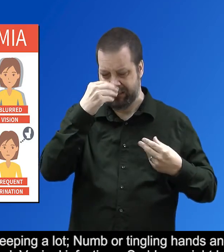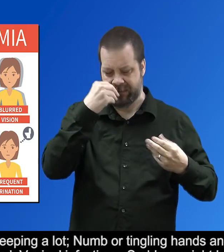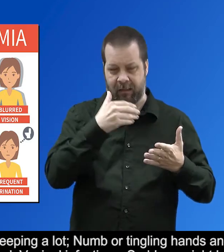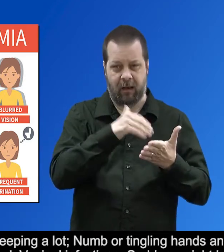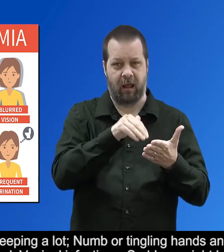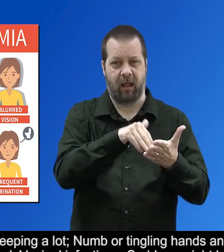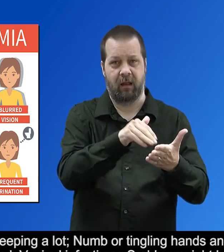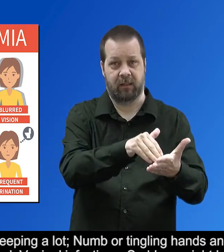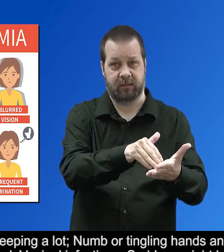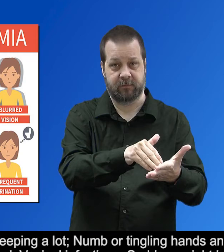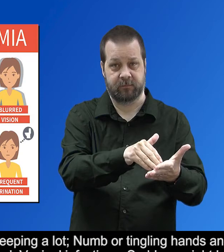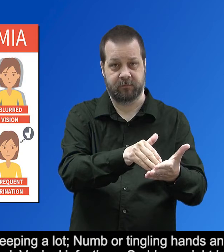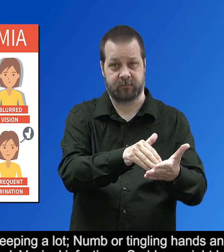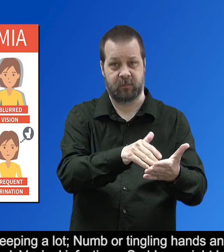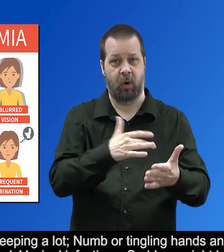tired or sleeping a lot,